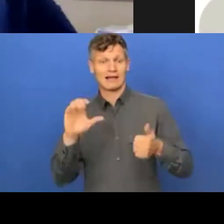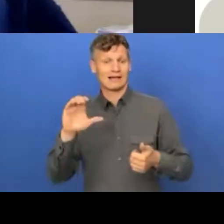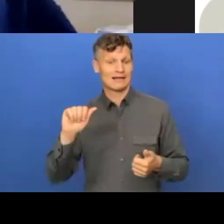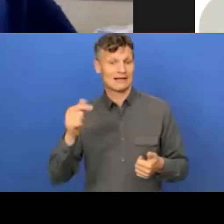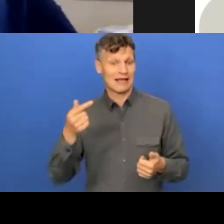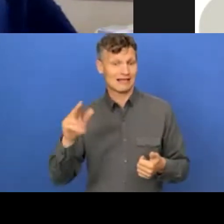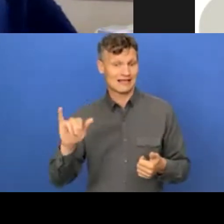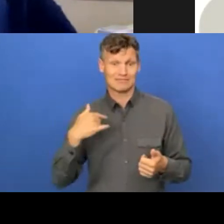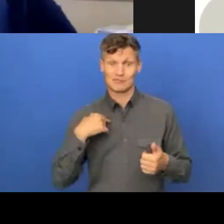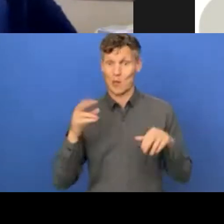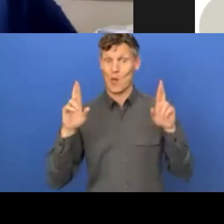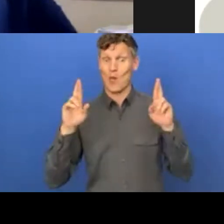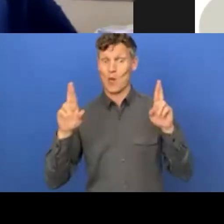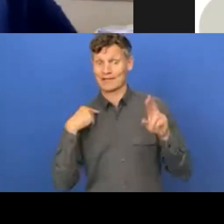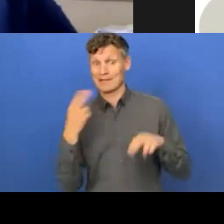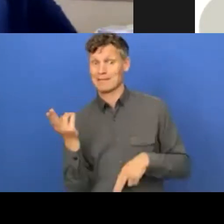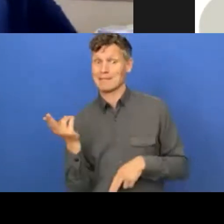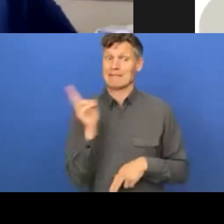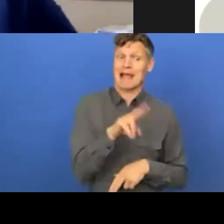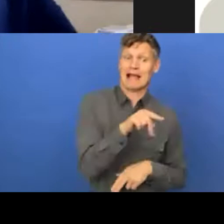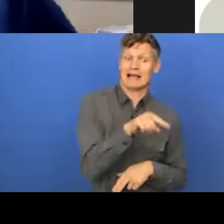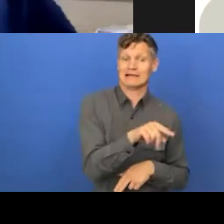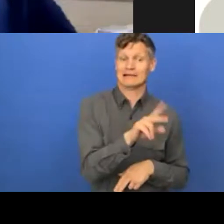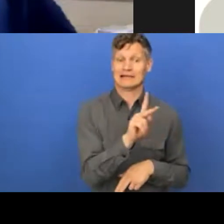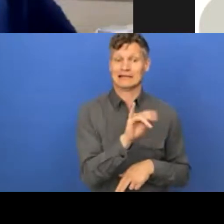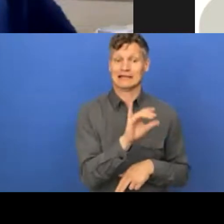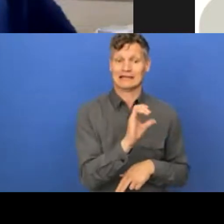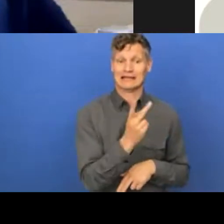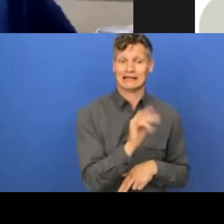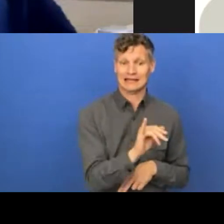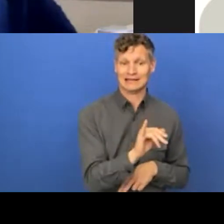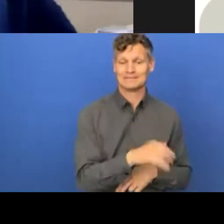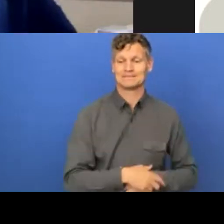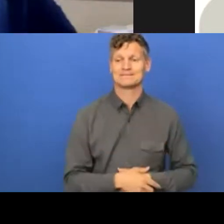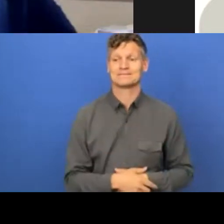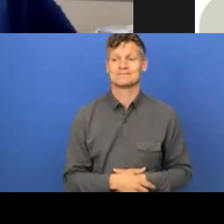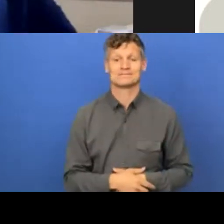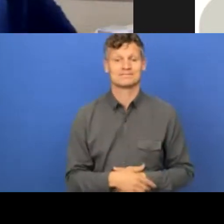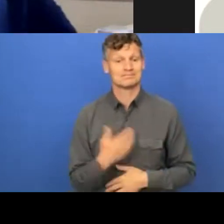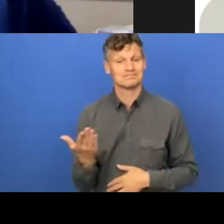to reconnect with Kiki Namuya. So over to you, Mark.